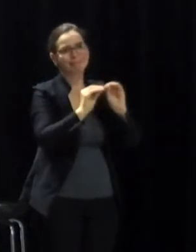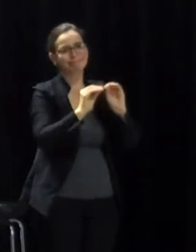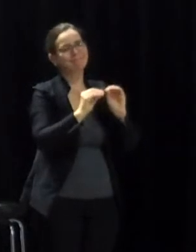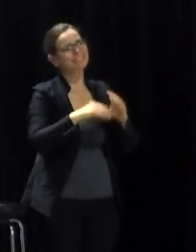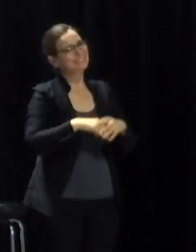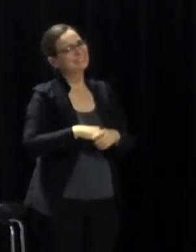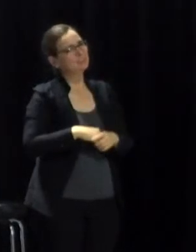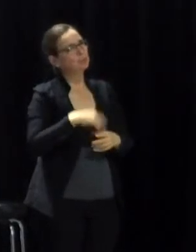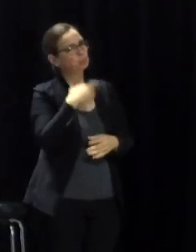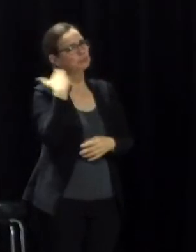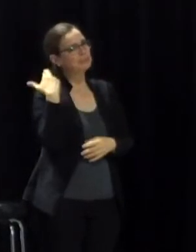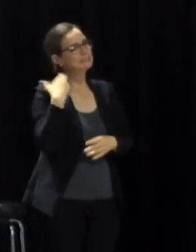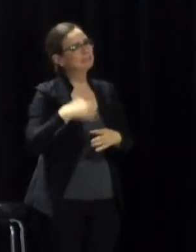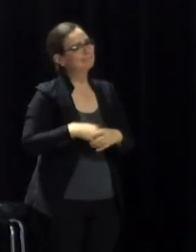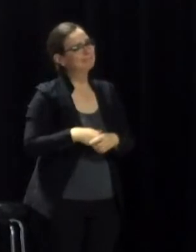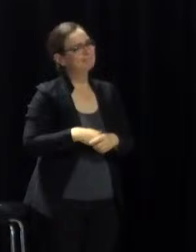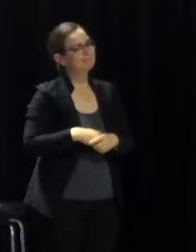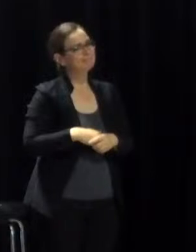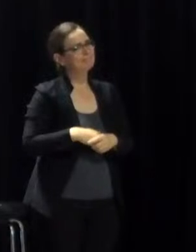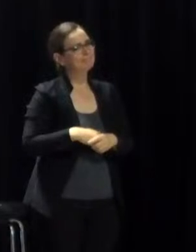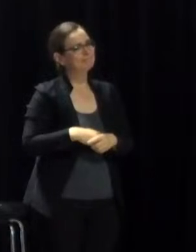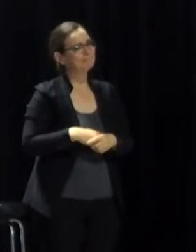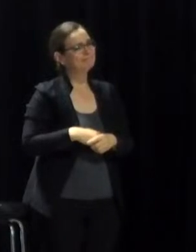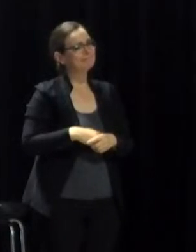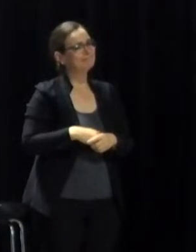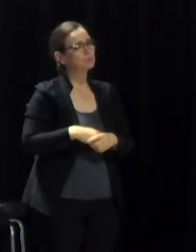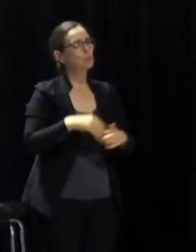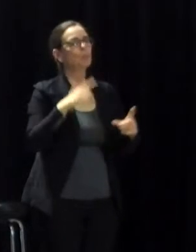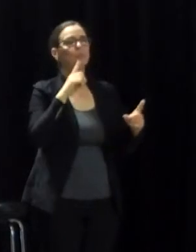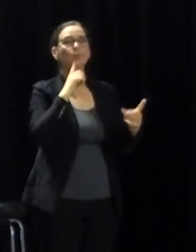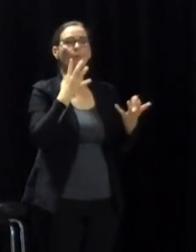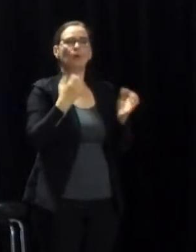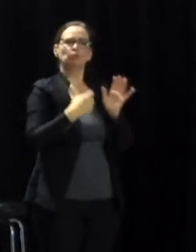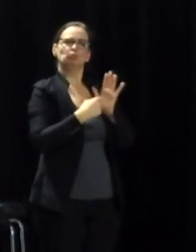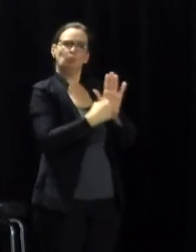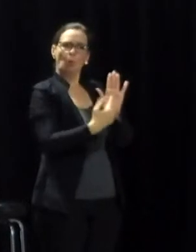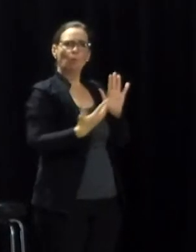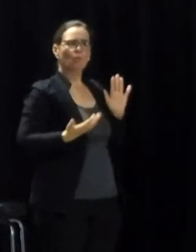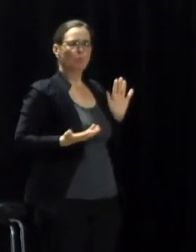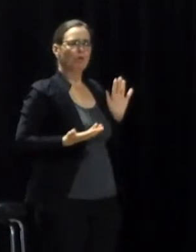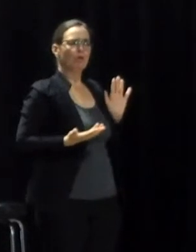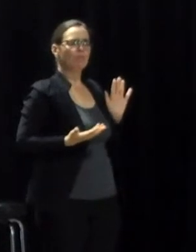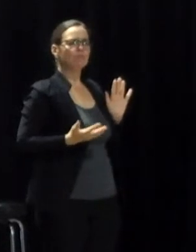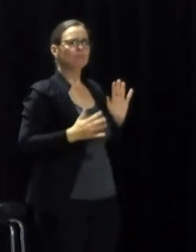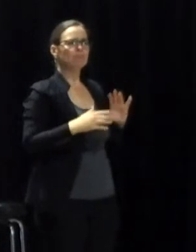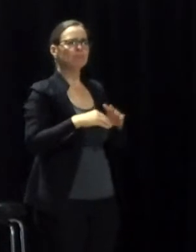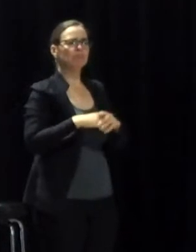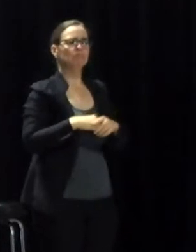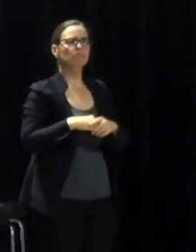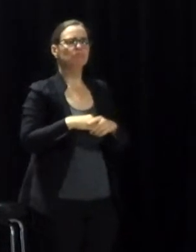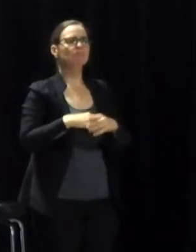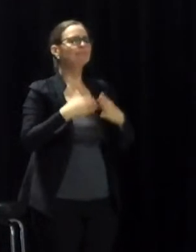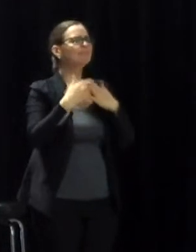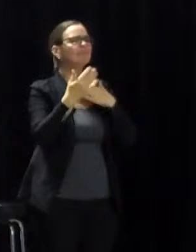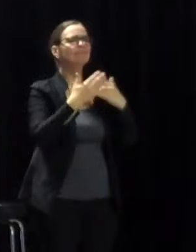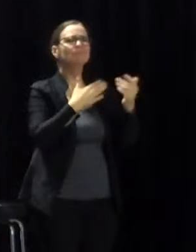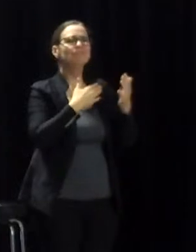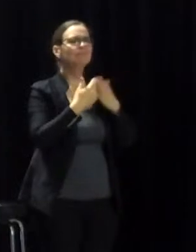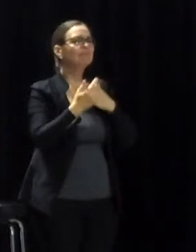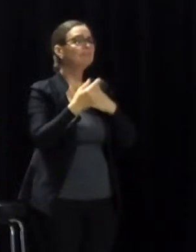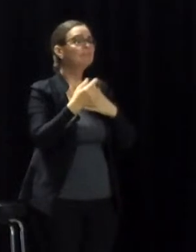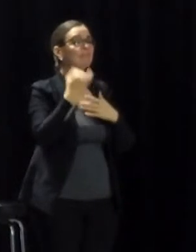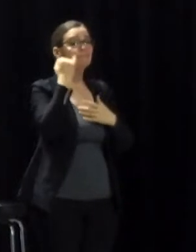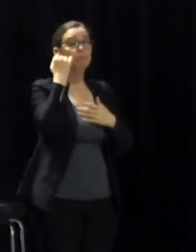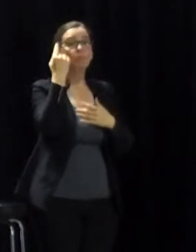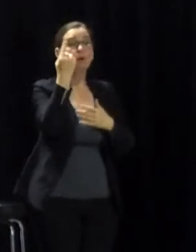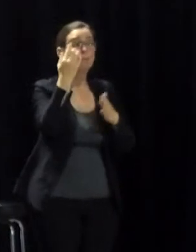of the whole thing, how even though when you see in one person can impact so